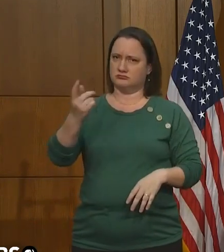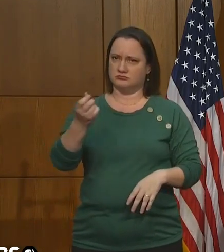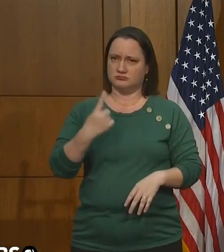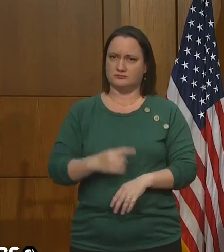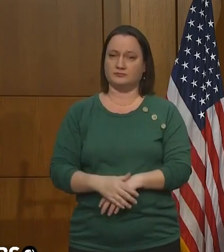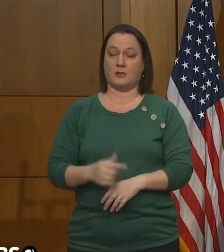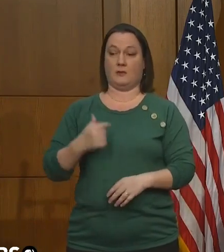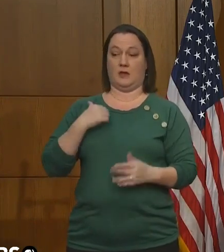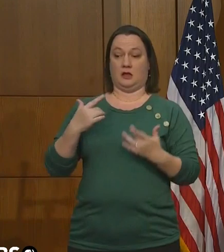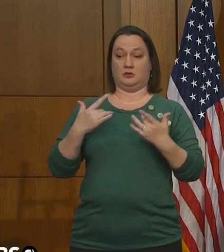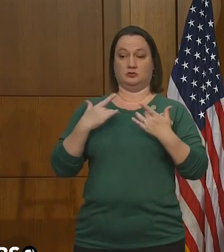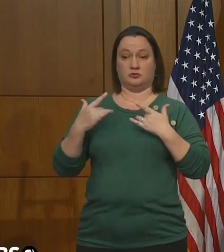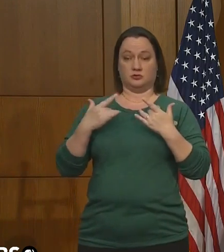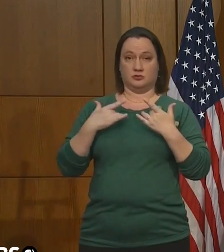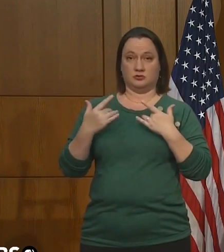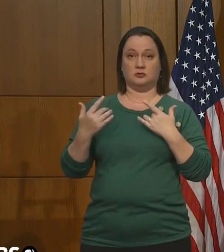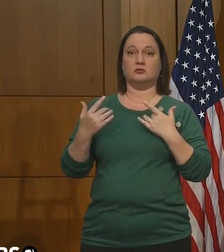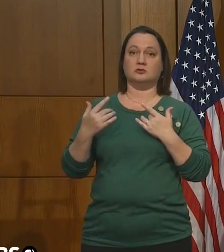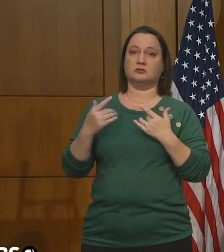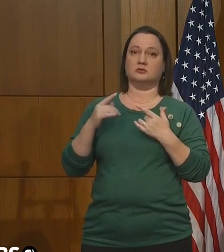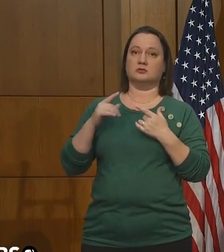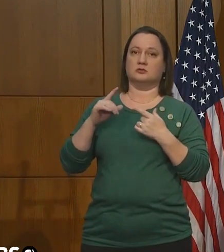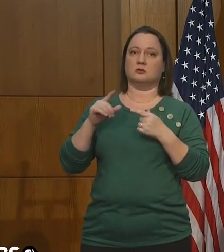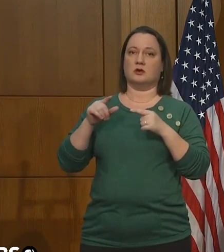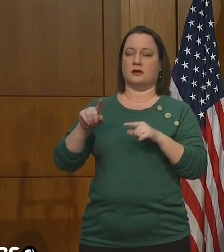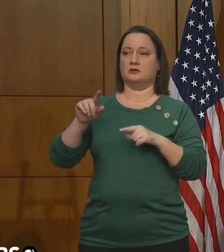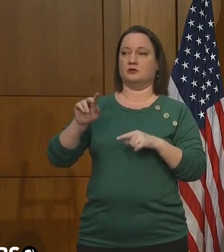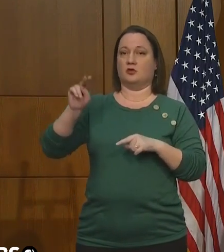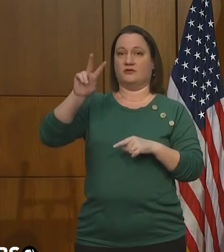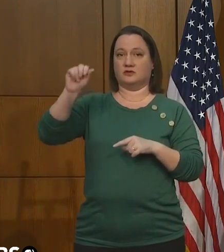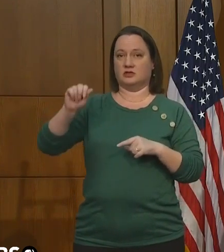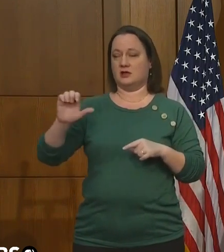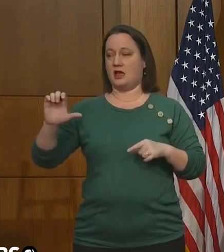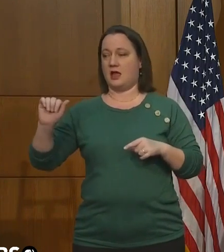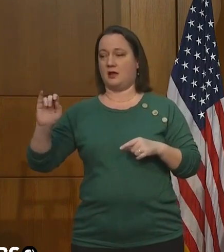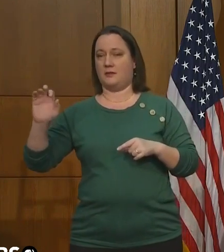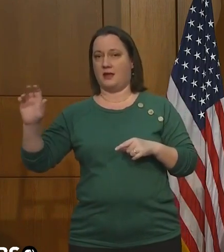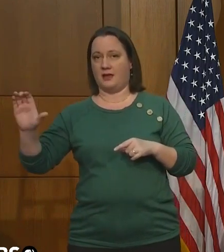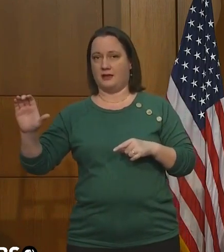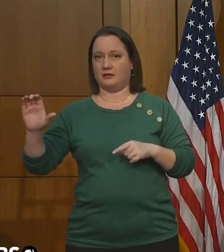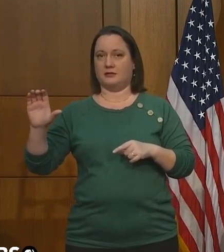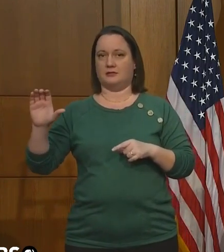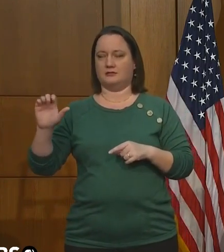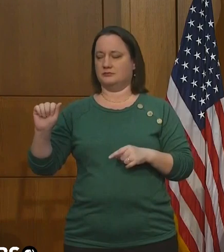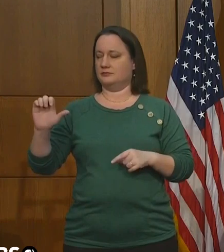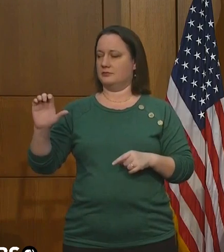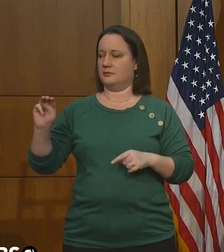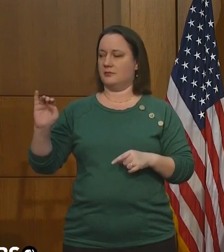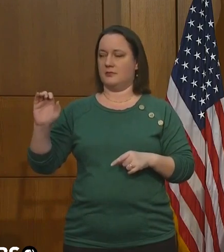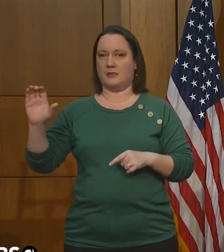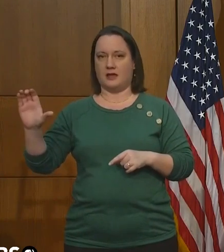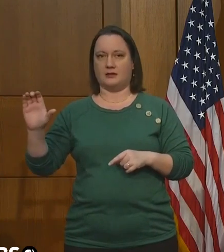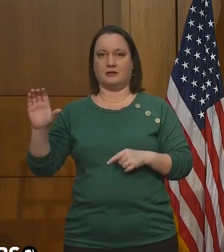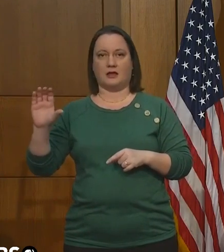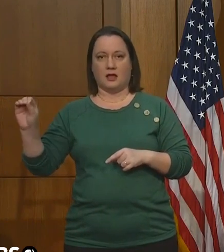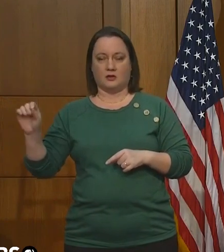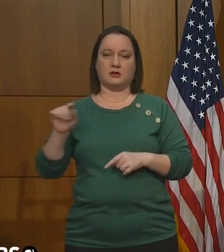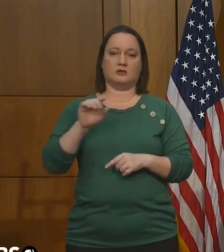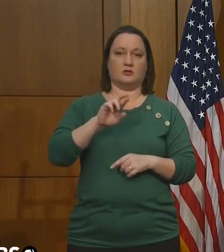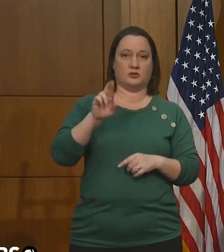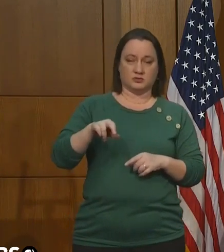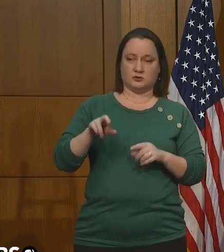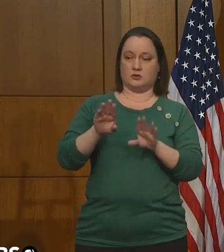have concerns as we reopen Northern Virginia, Accomack County, the city of Richmond? Do we have concerns about the number